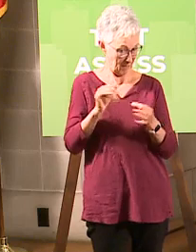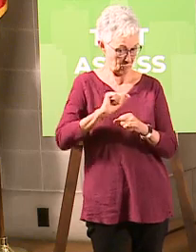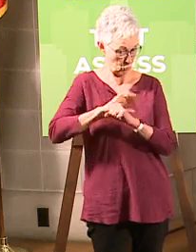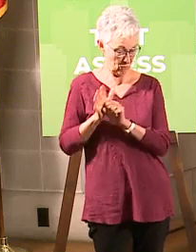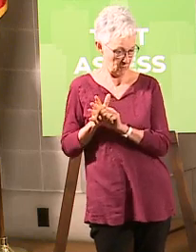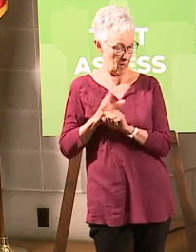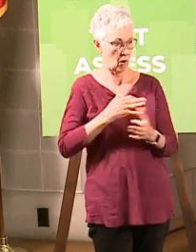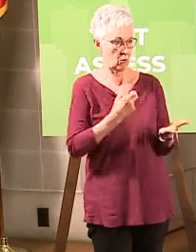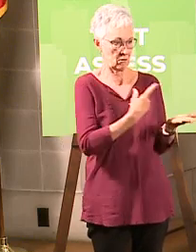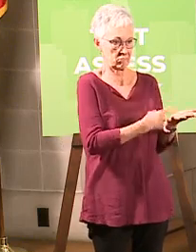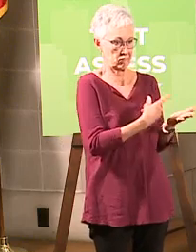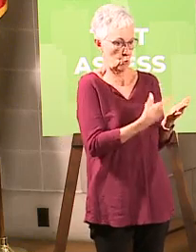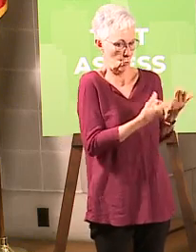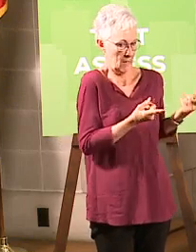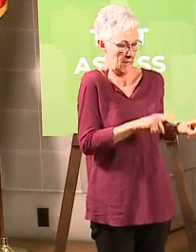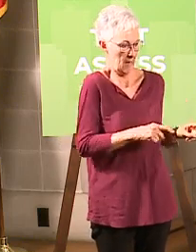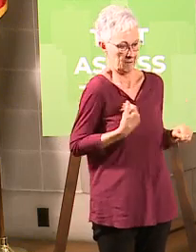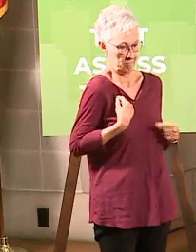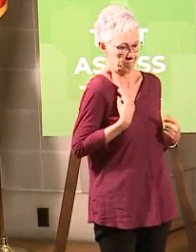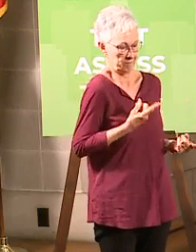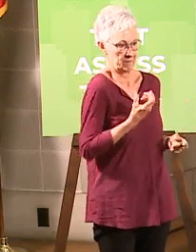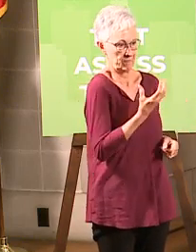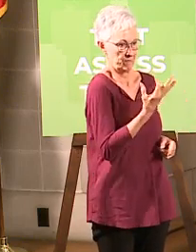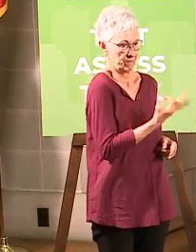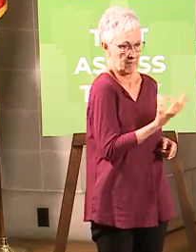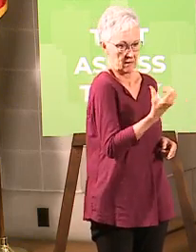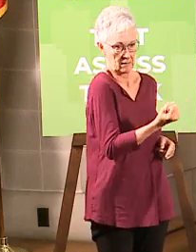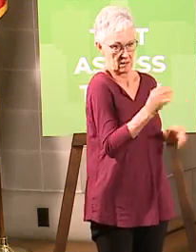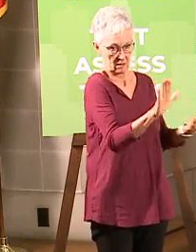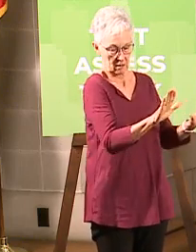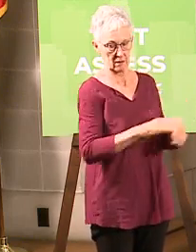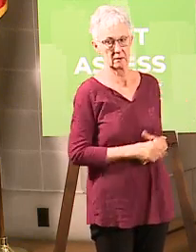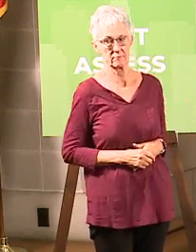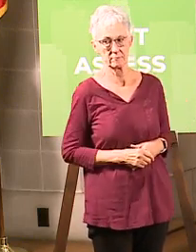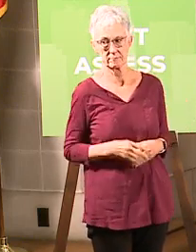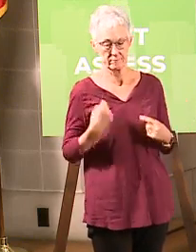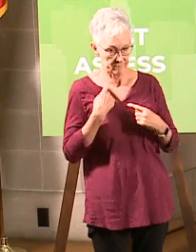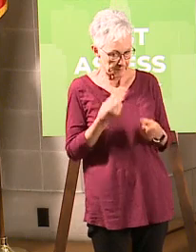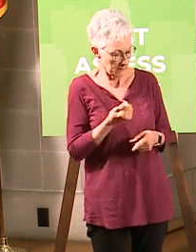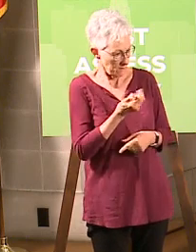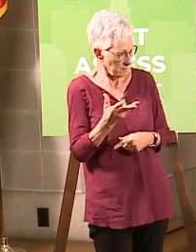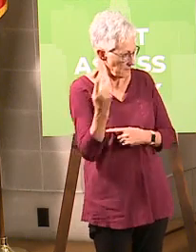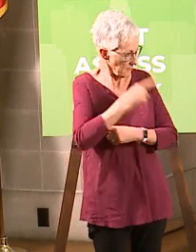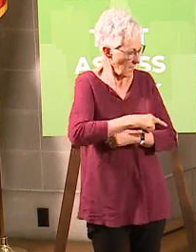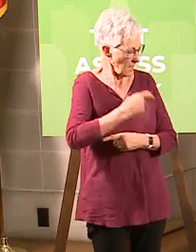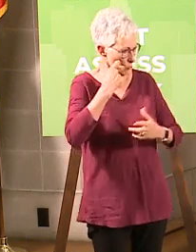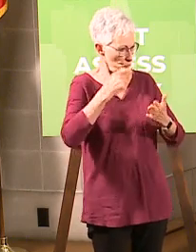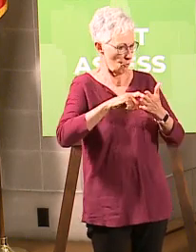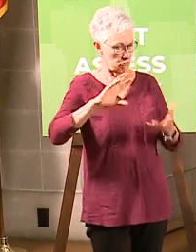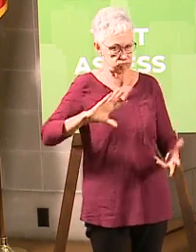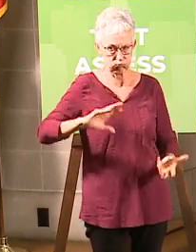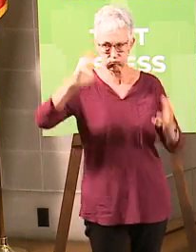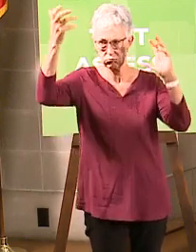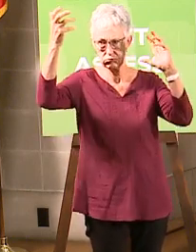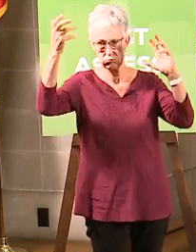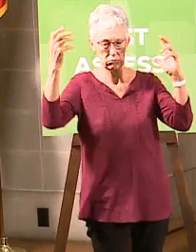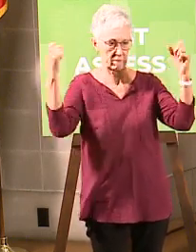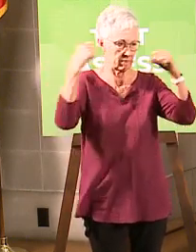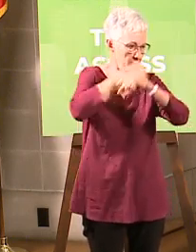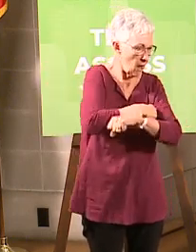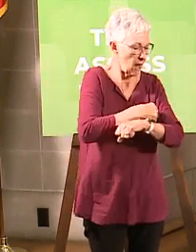last several days, we have seen a level of disruption and chaos in Omaha and Lincoln that we haven't seen in recent